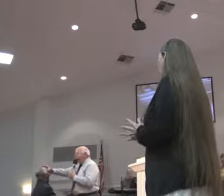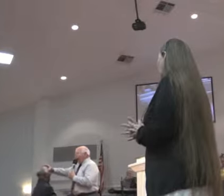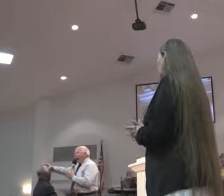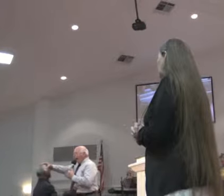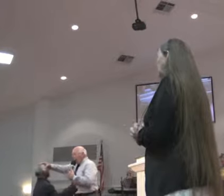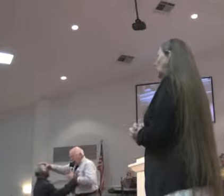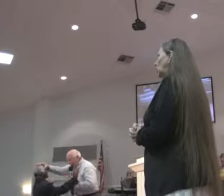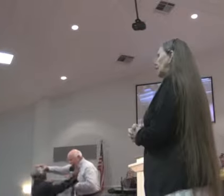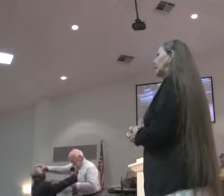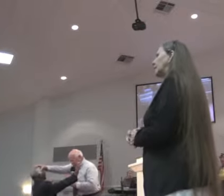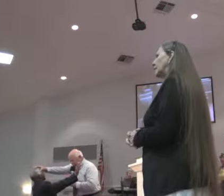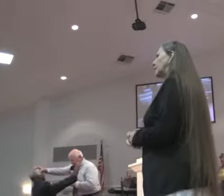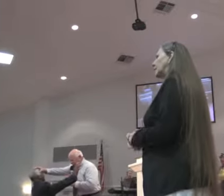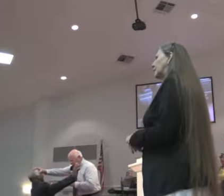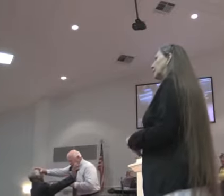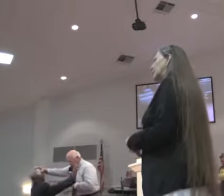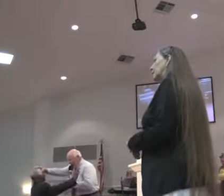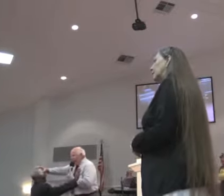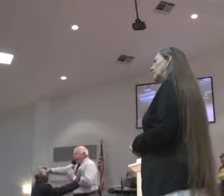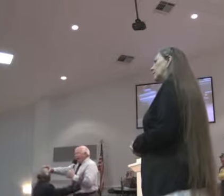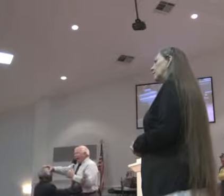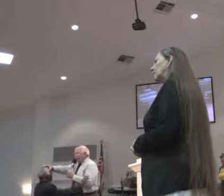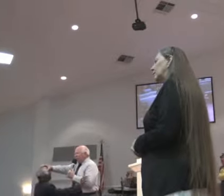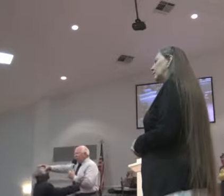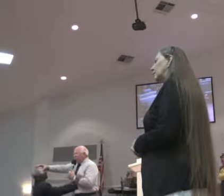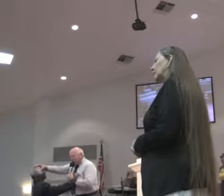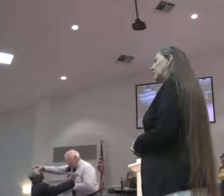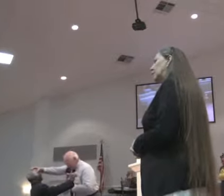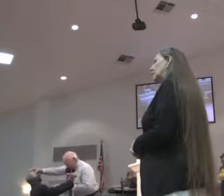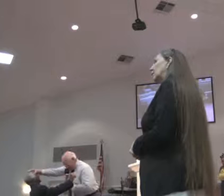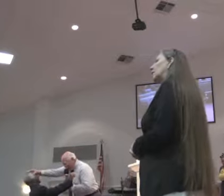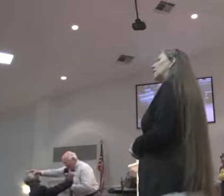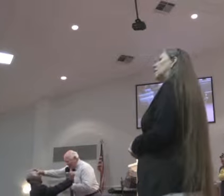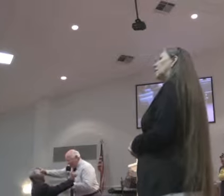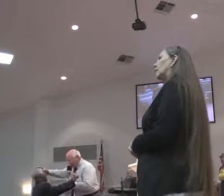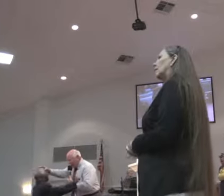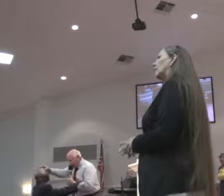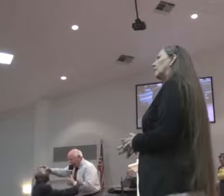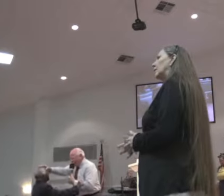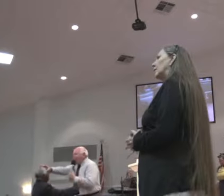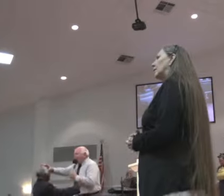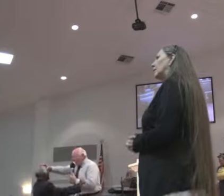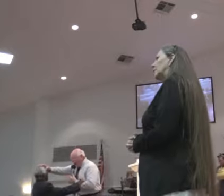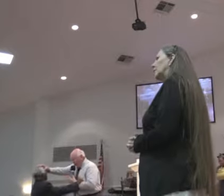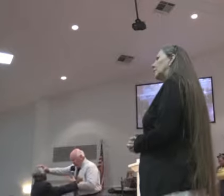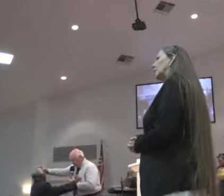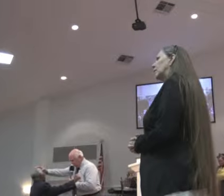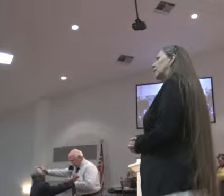Stomach. I heal this condition by the authority in the name of Jesus.